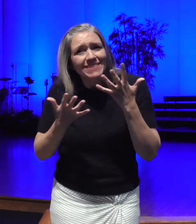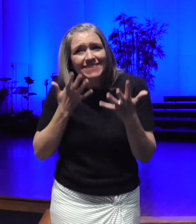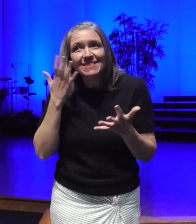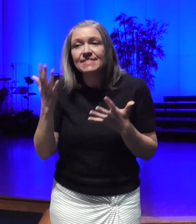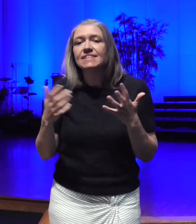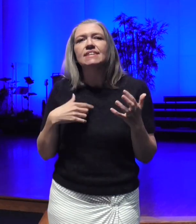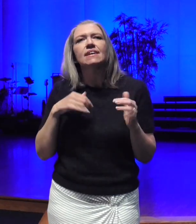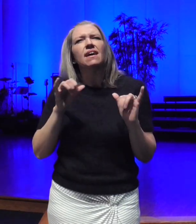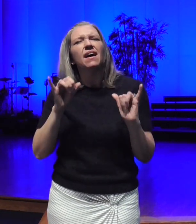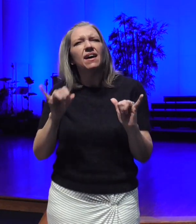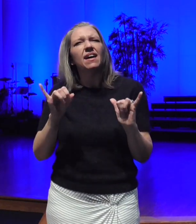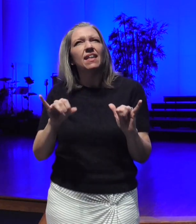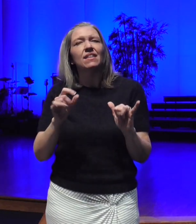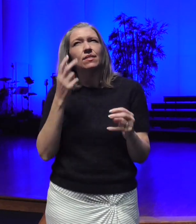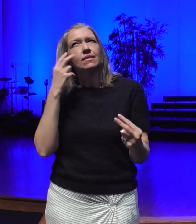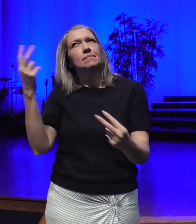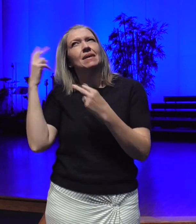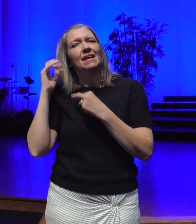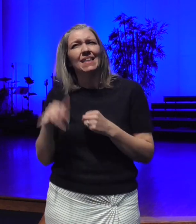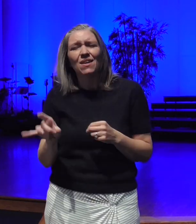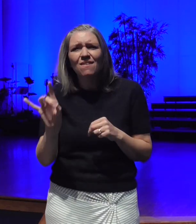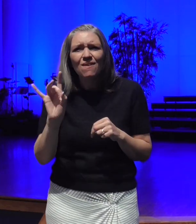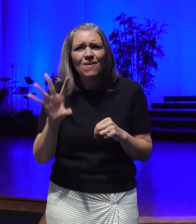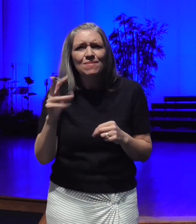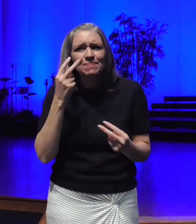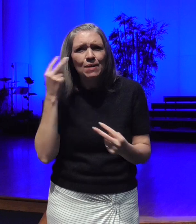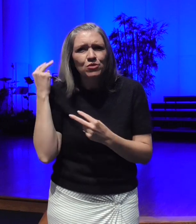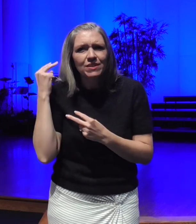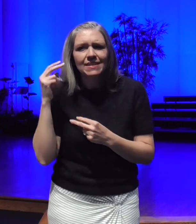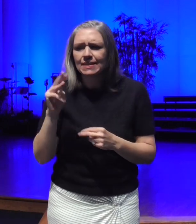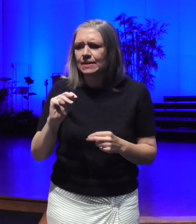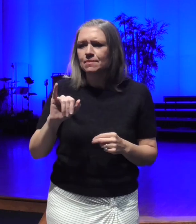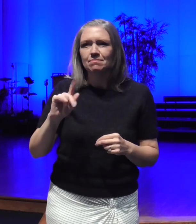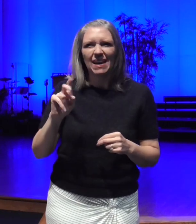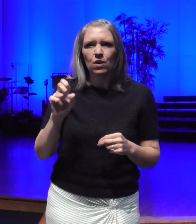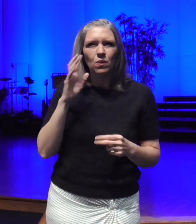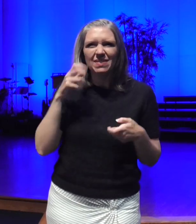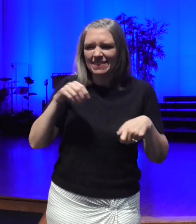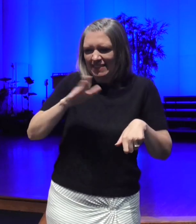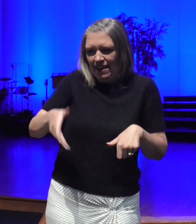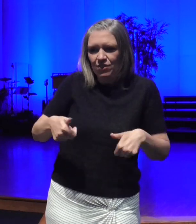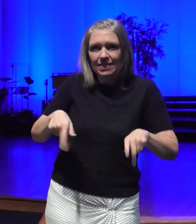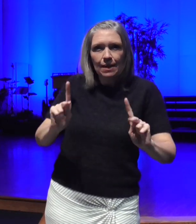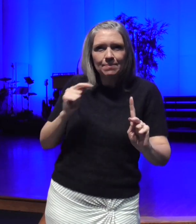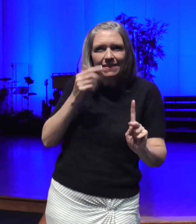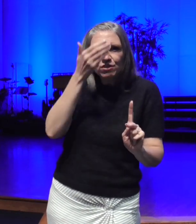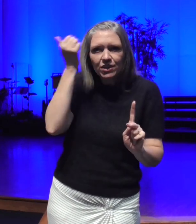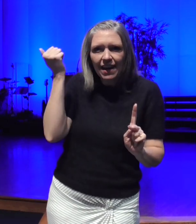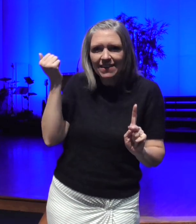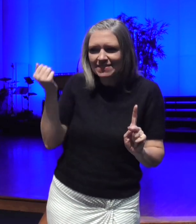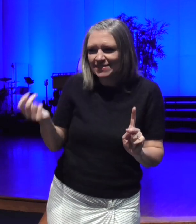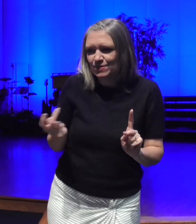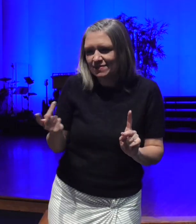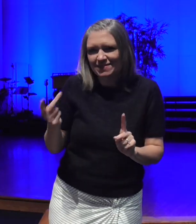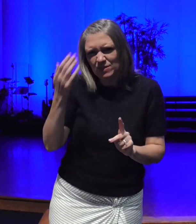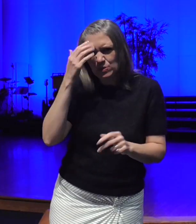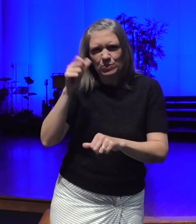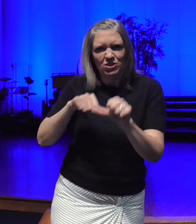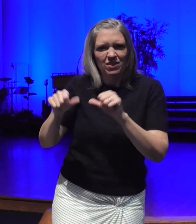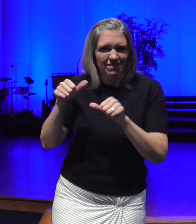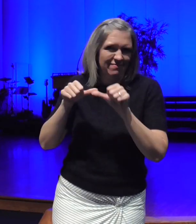in reliving that horrible memory, which Mike would never let me forget the rest of our lives together,